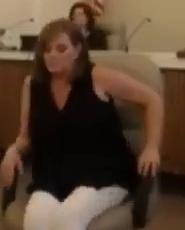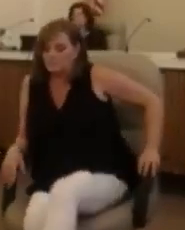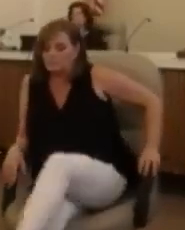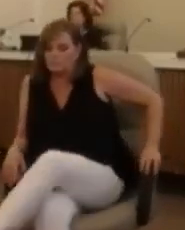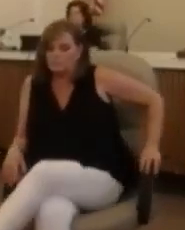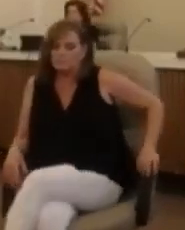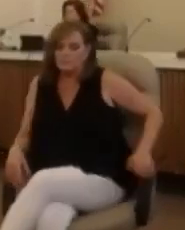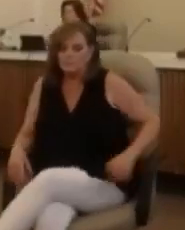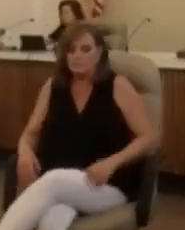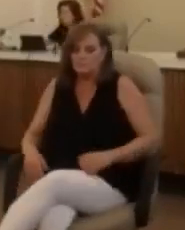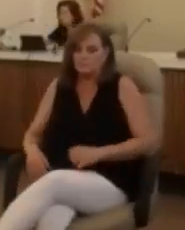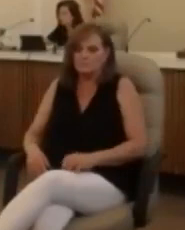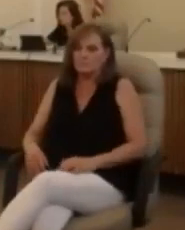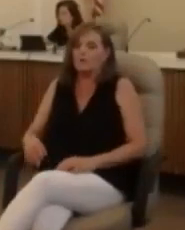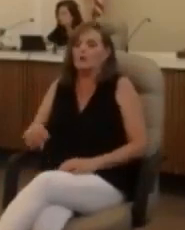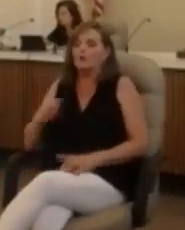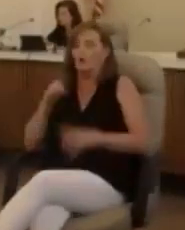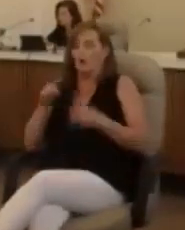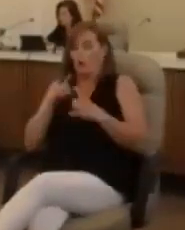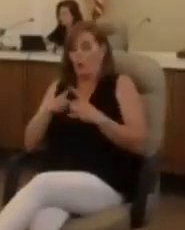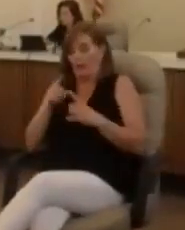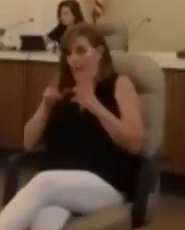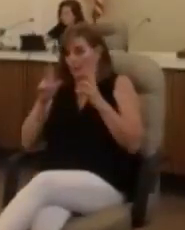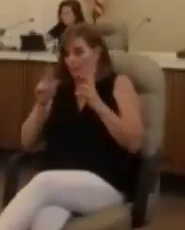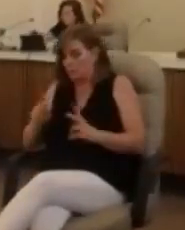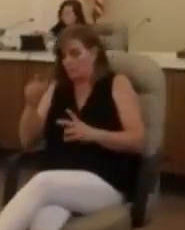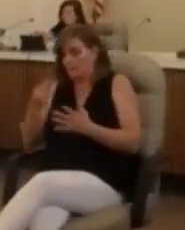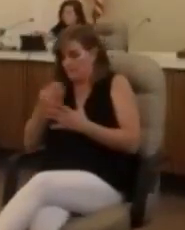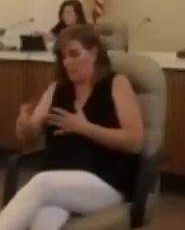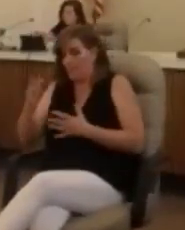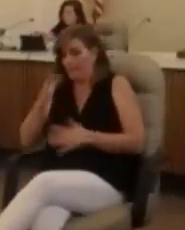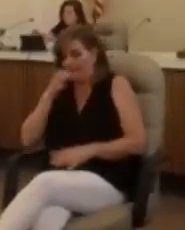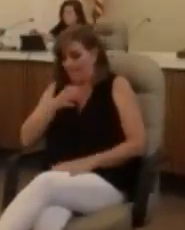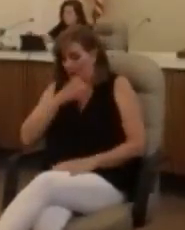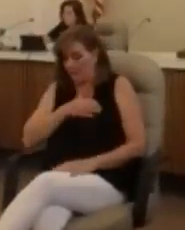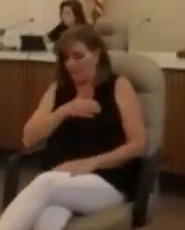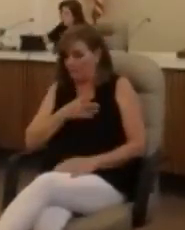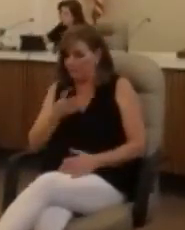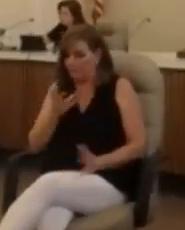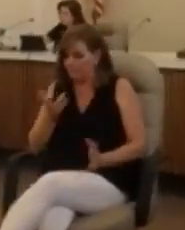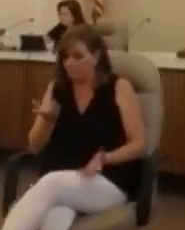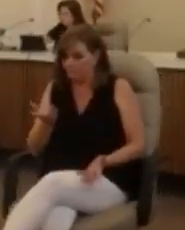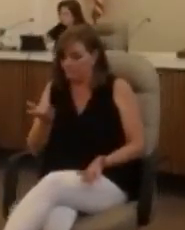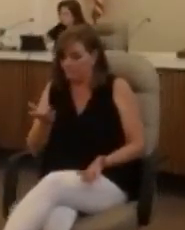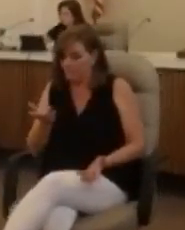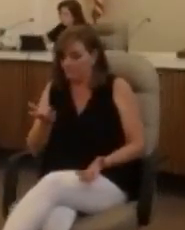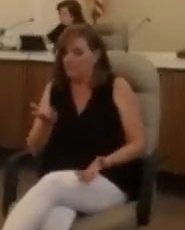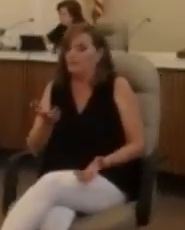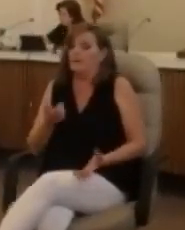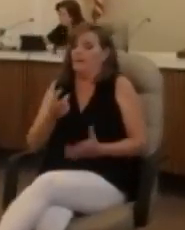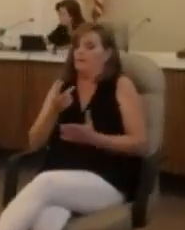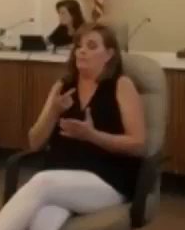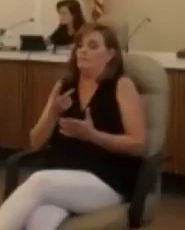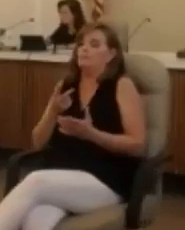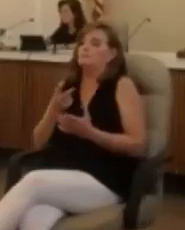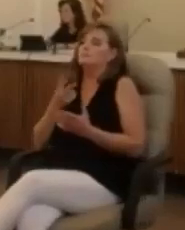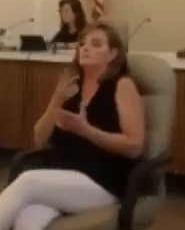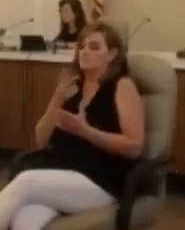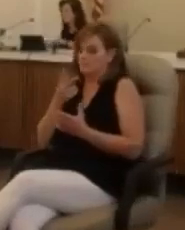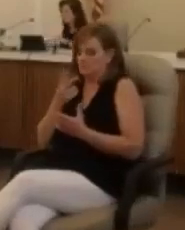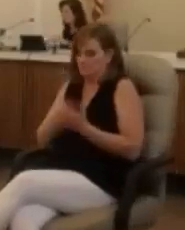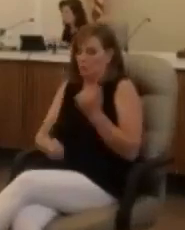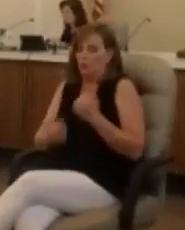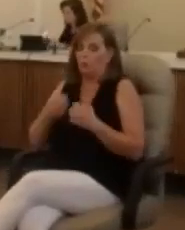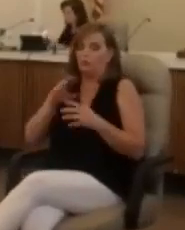individual bought that farm, they were both in the same district, both following the